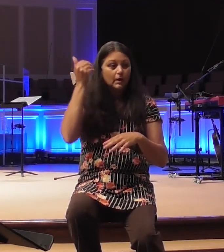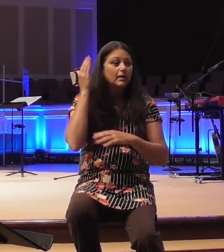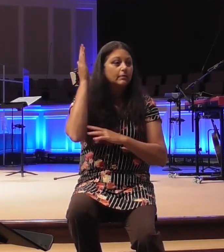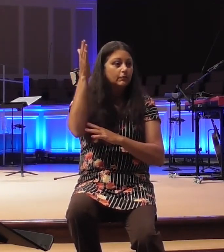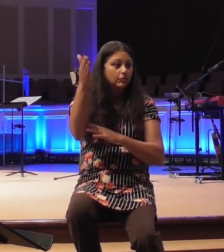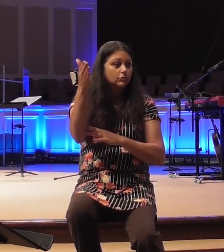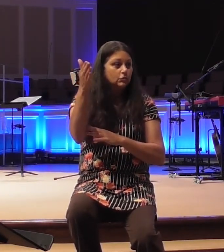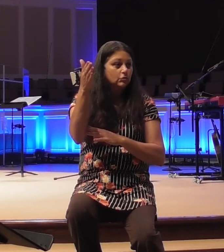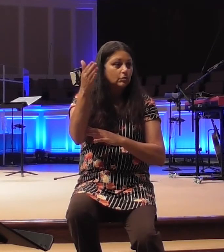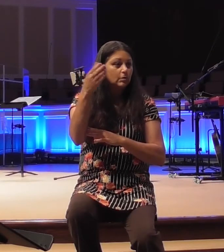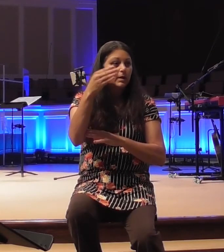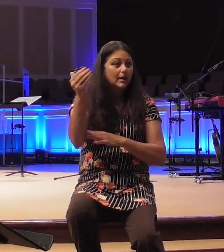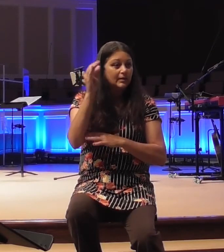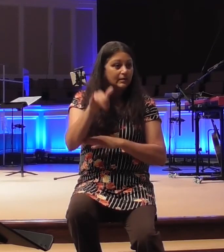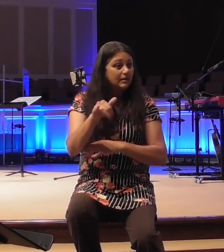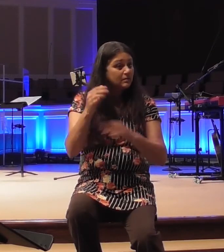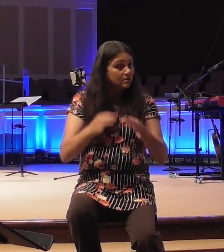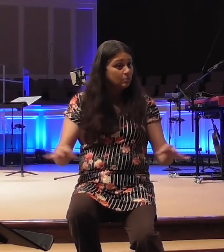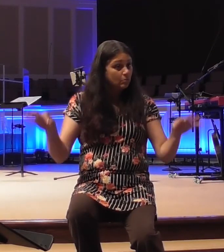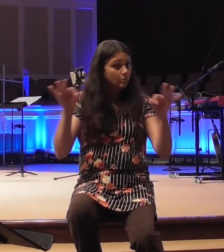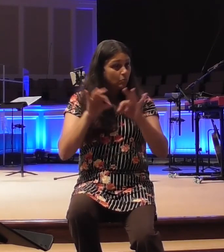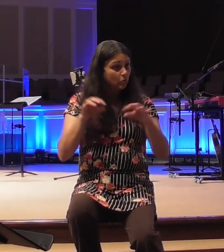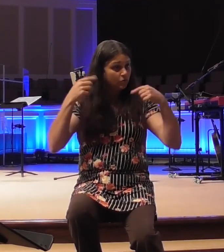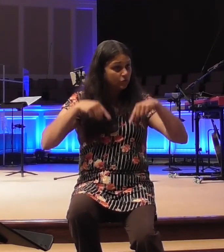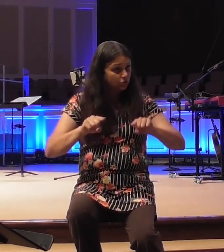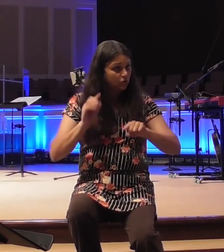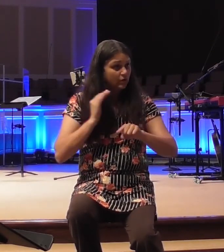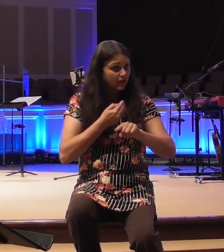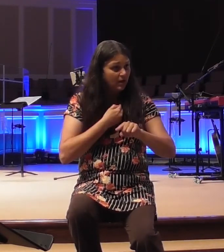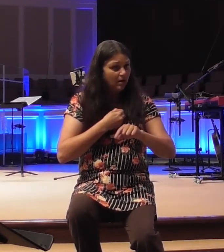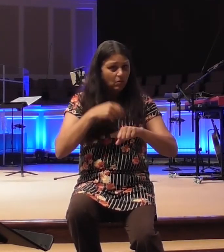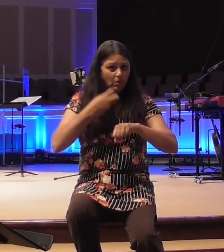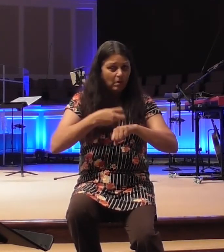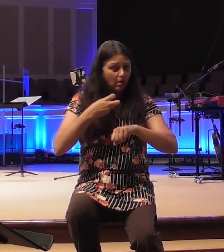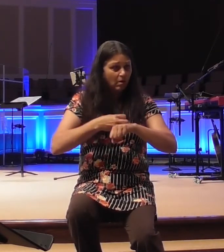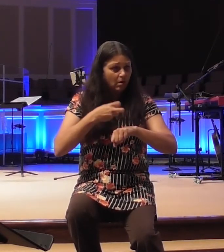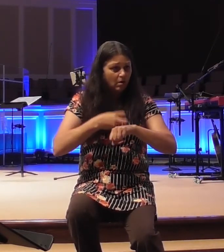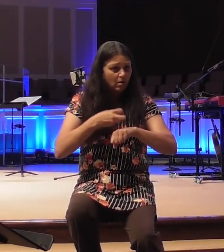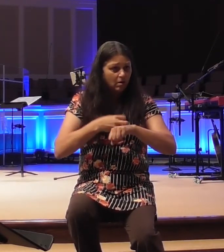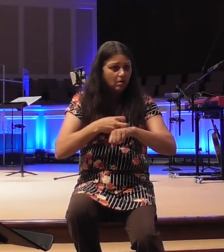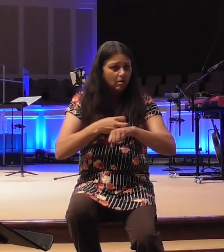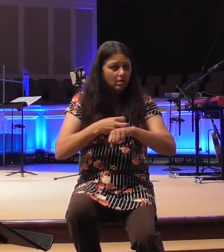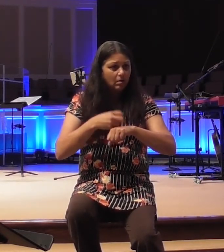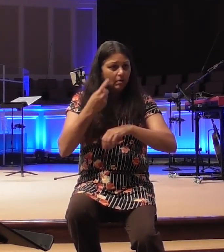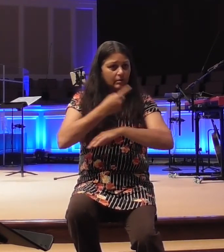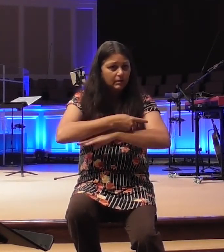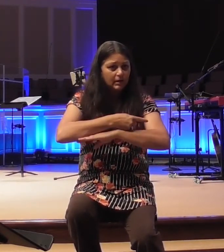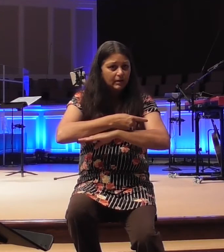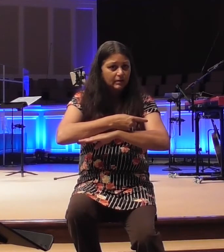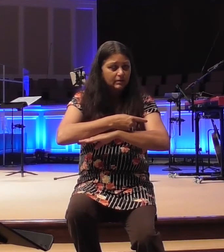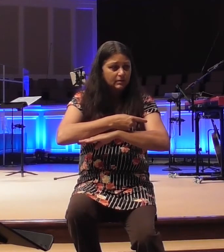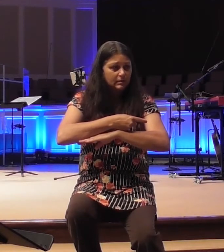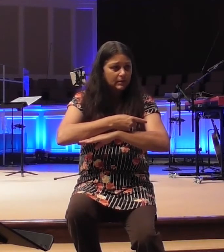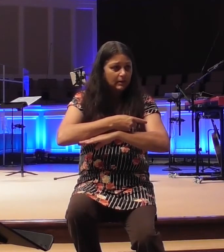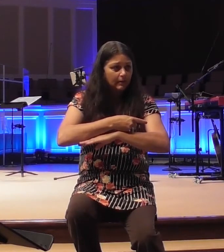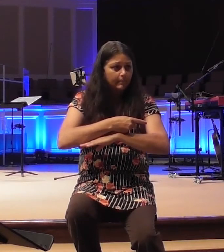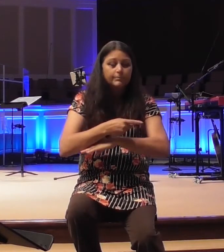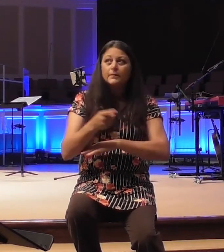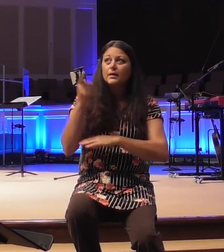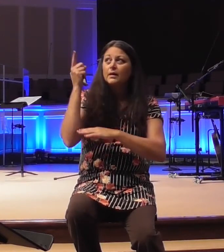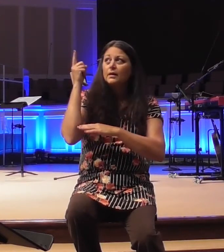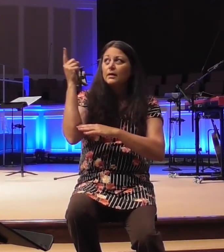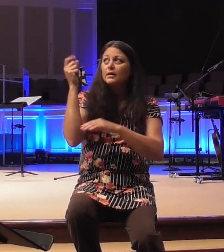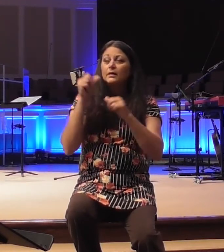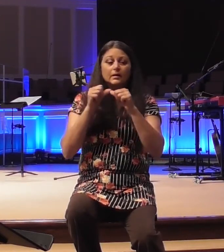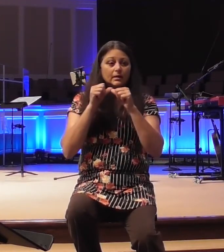days. Does Jesus lose? No. The victory has